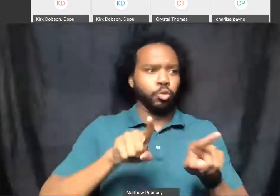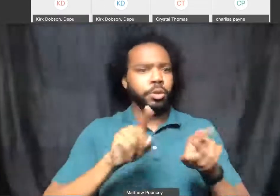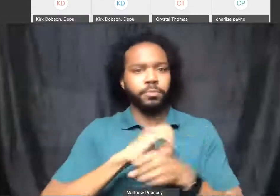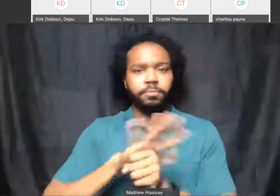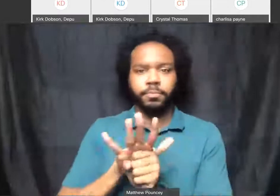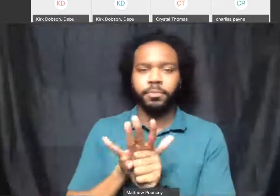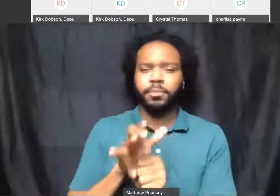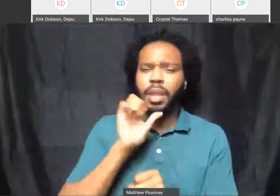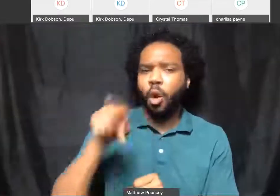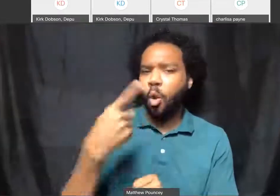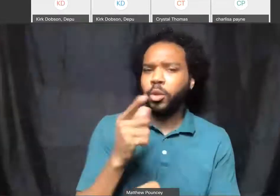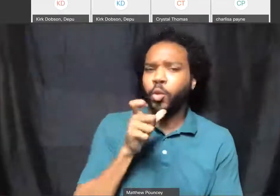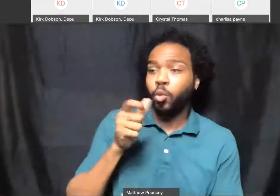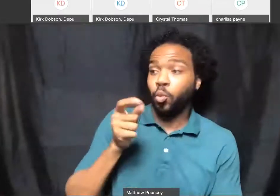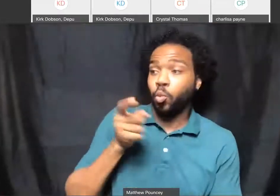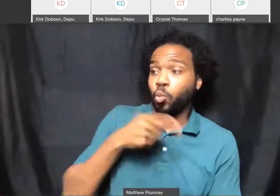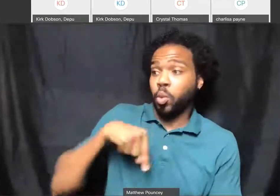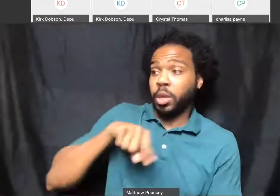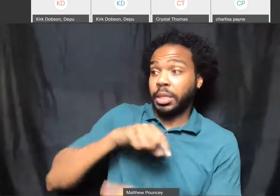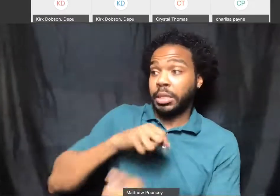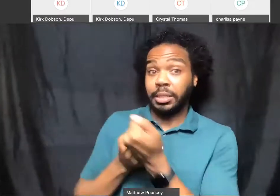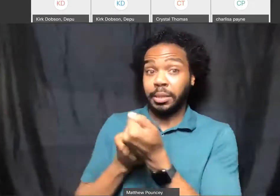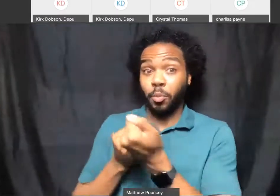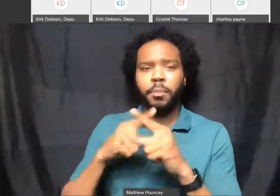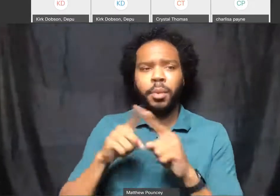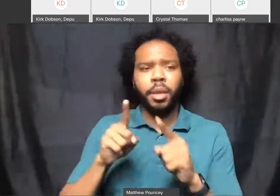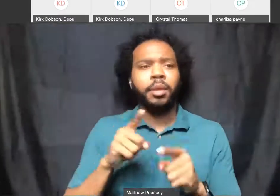our staff, for provider staff,